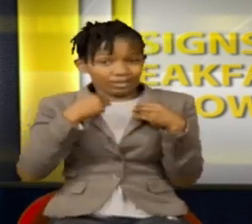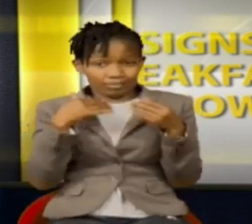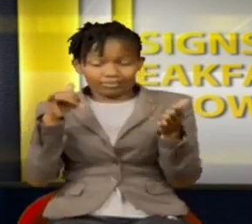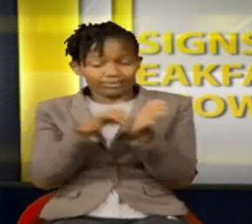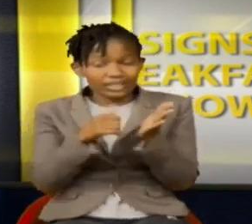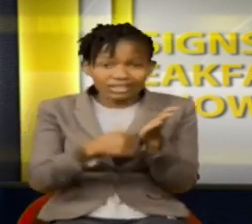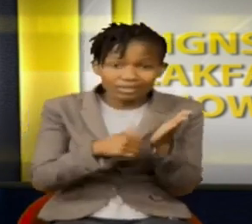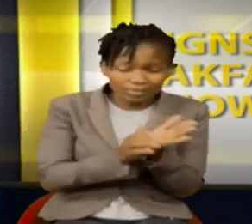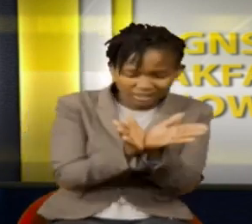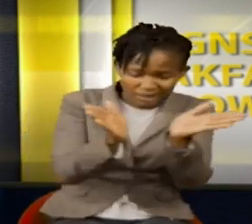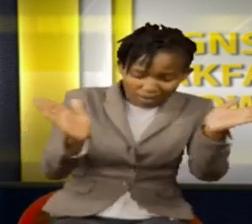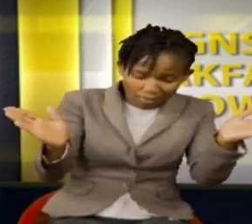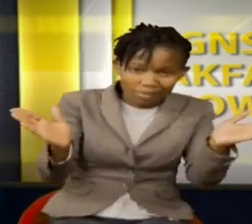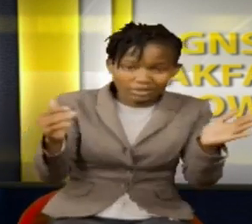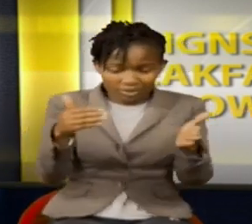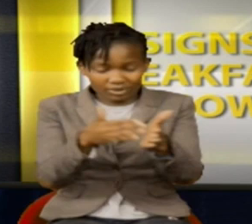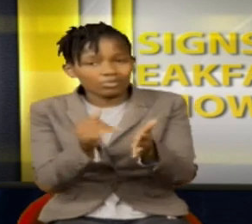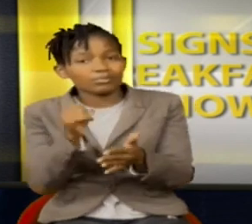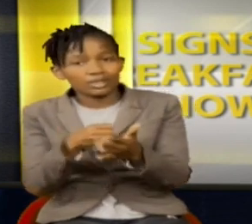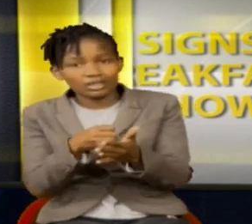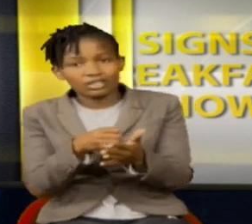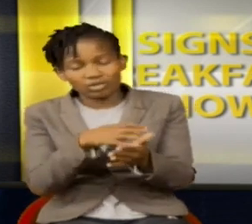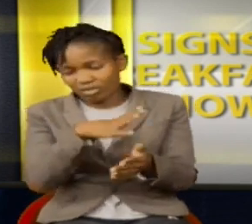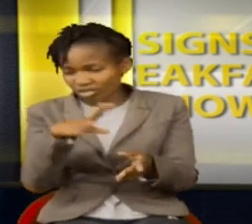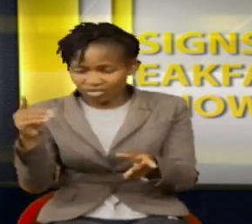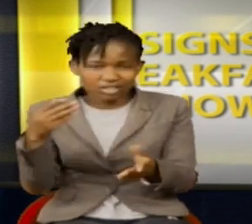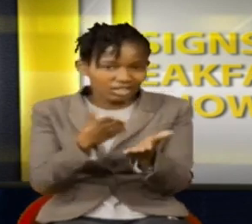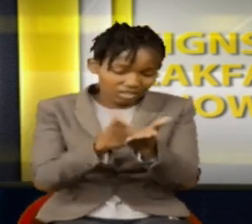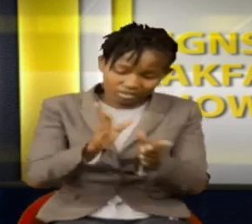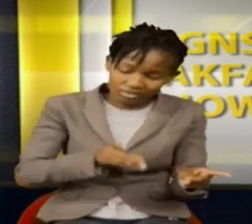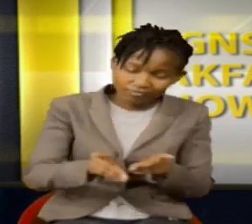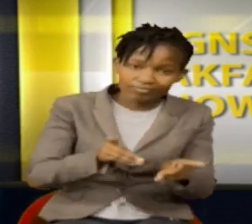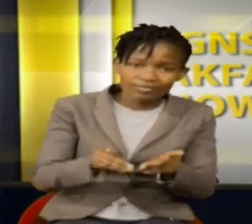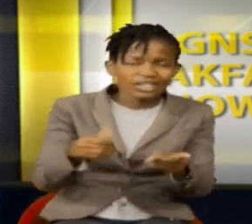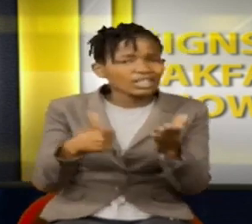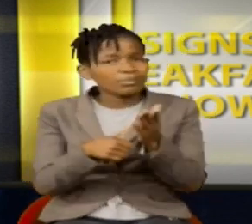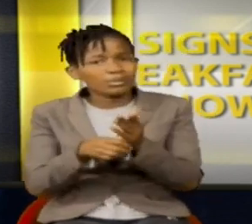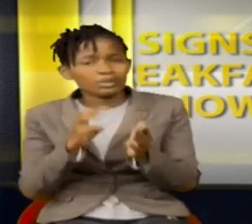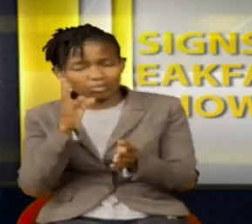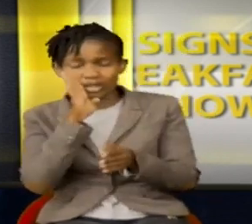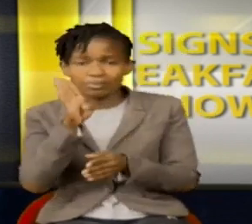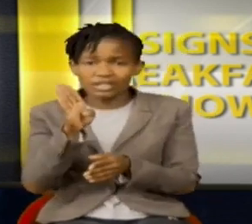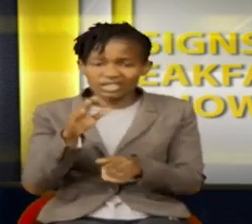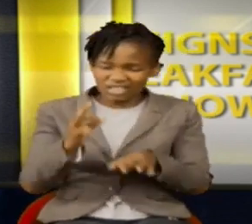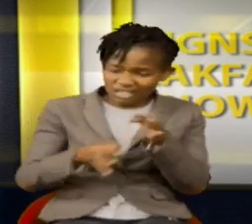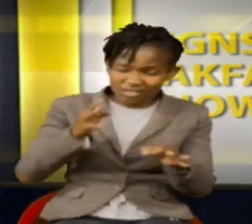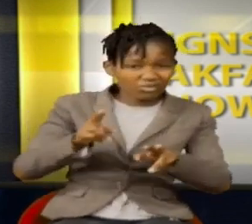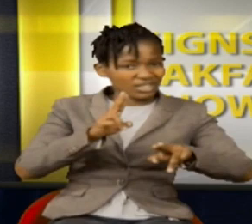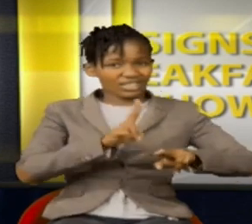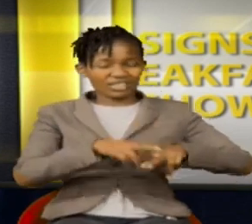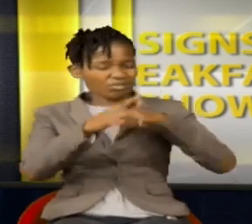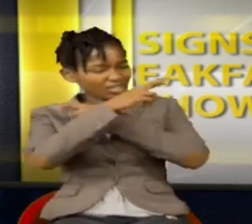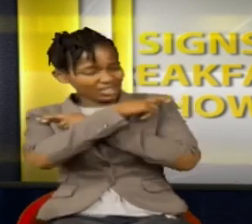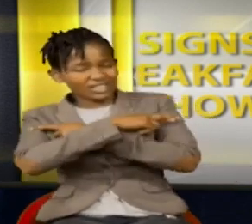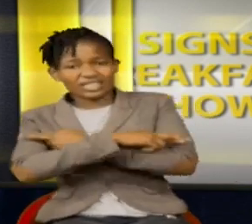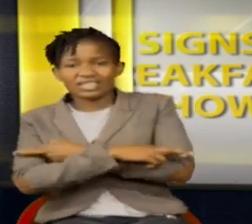are open to dealing with the problem, then we're heading in the right direction. Because the problem would be if we sit back and say, this is not